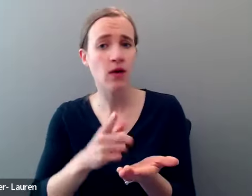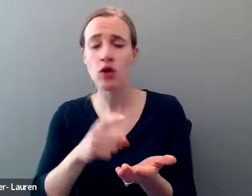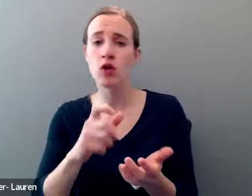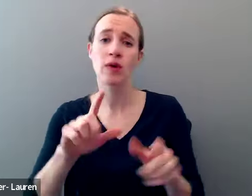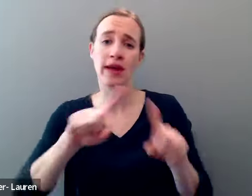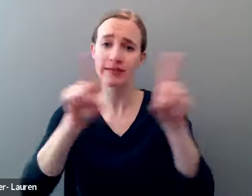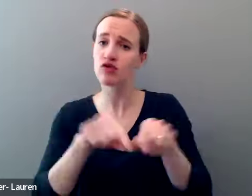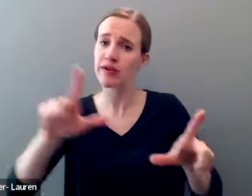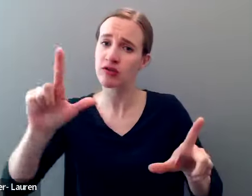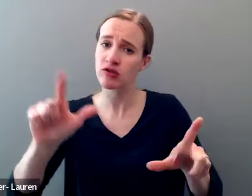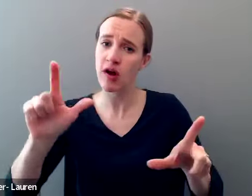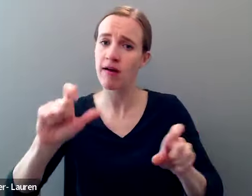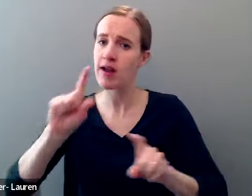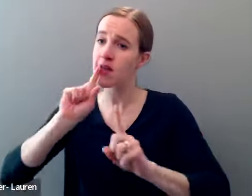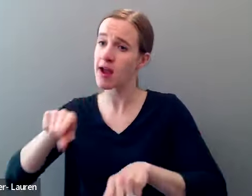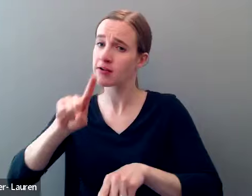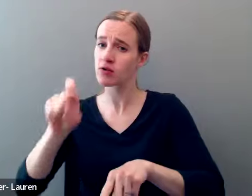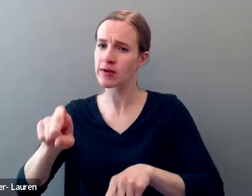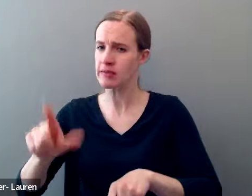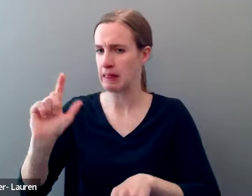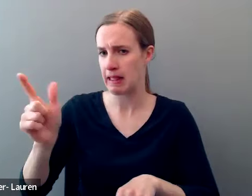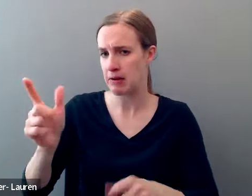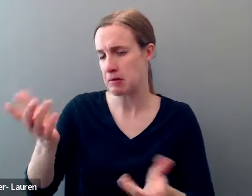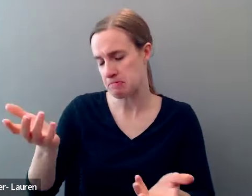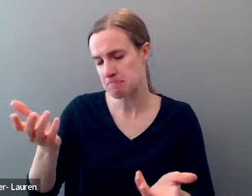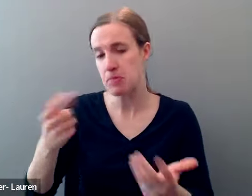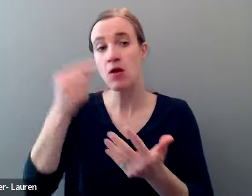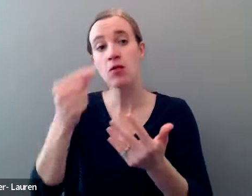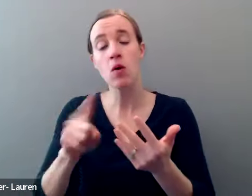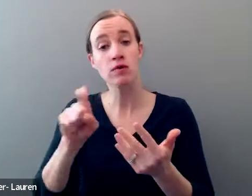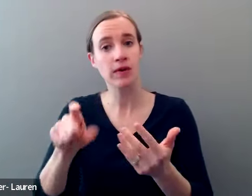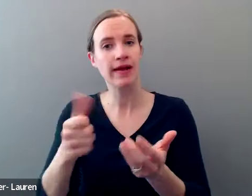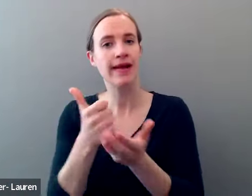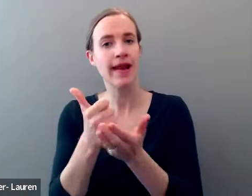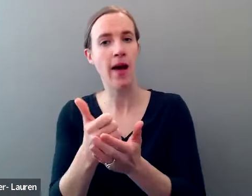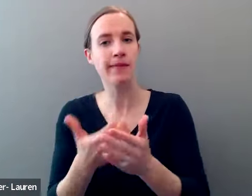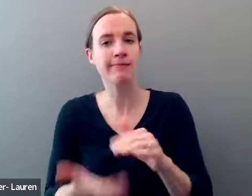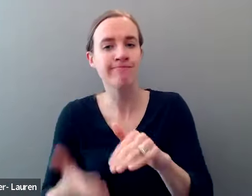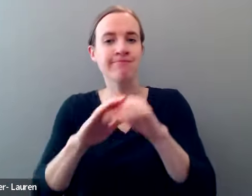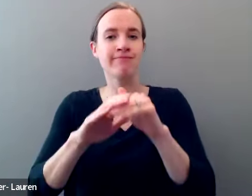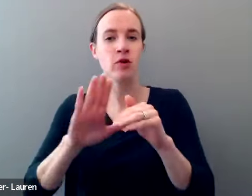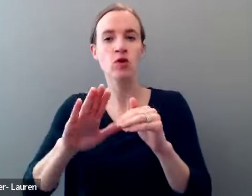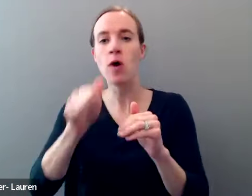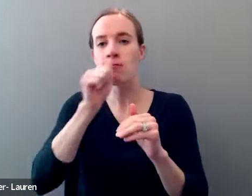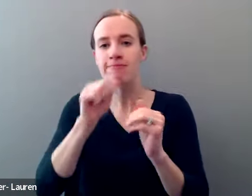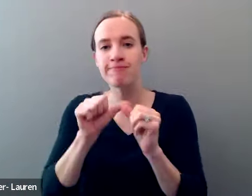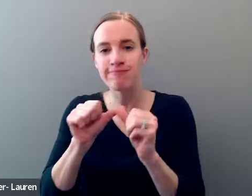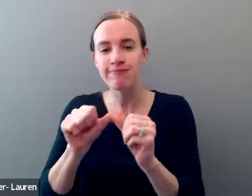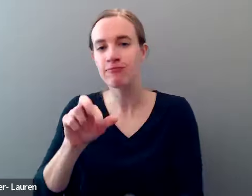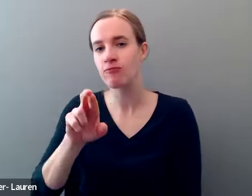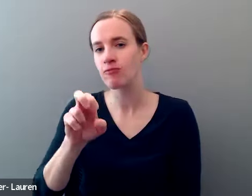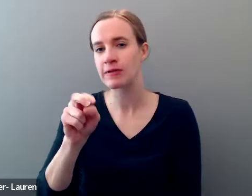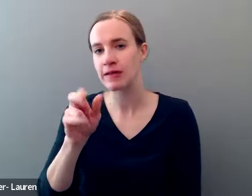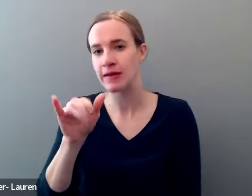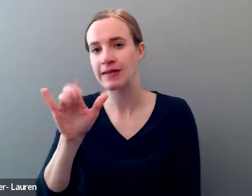But these are questions that can help you enhance your resiliency. All right, I'm gonna go on. If anybody needs it, let me